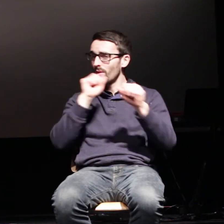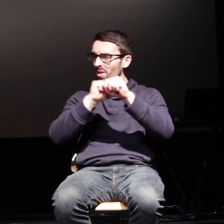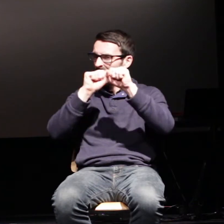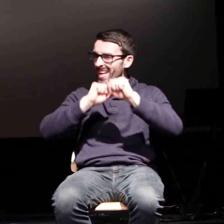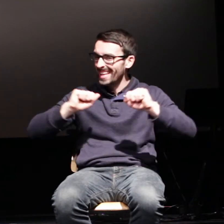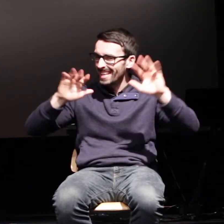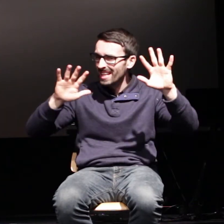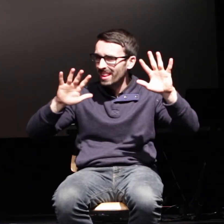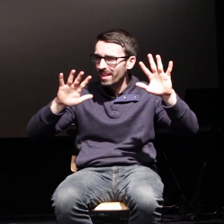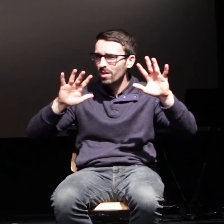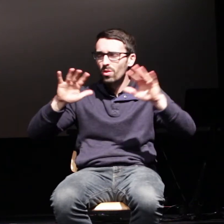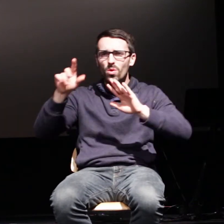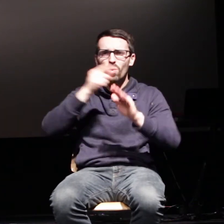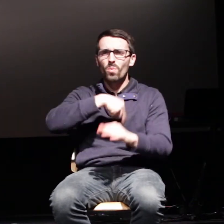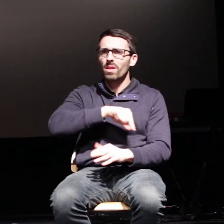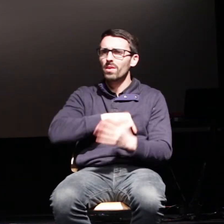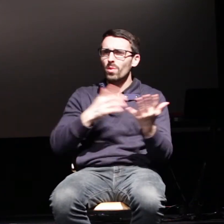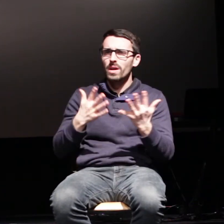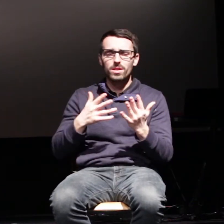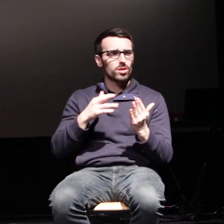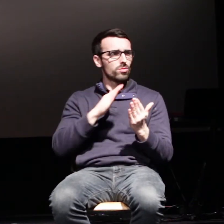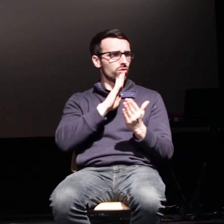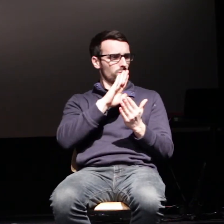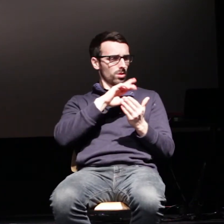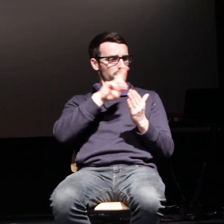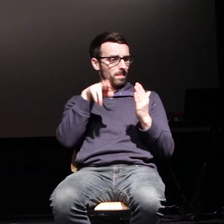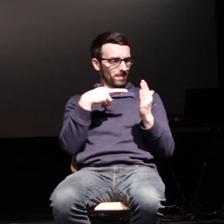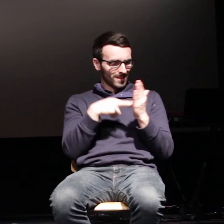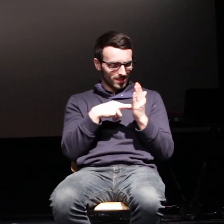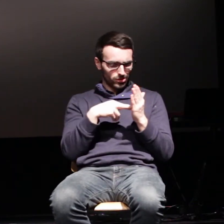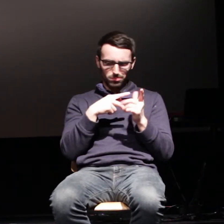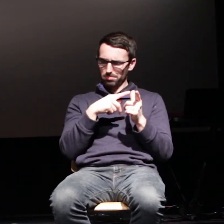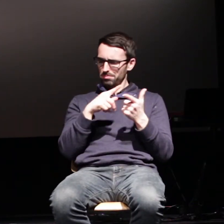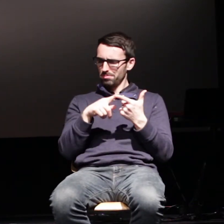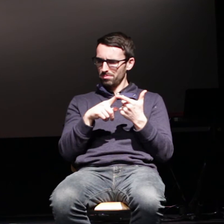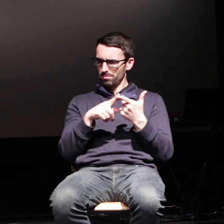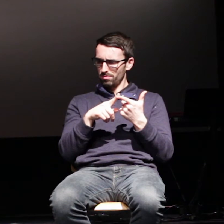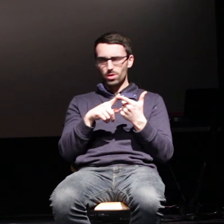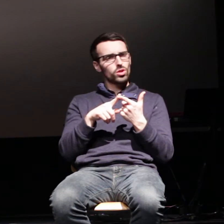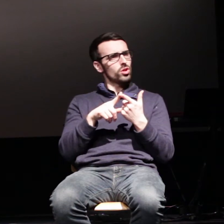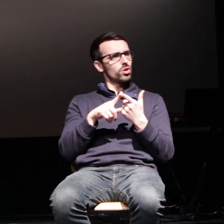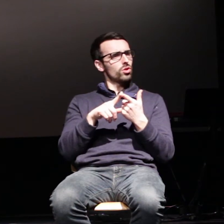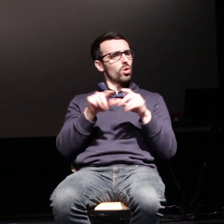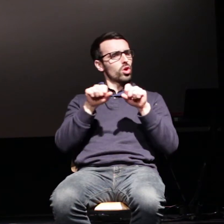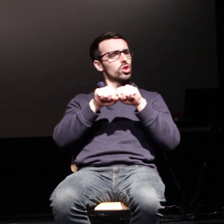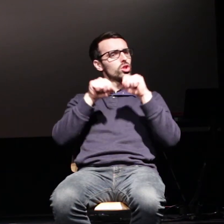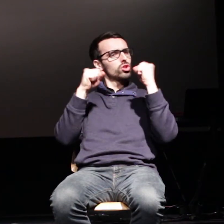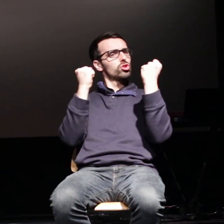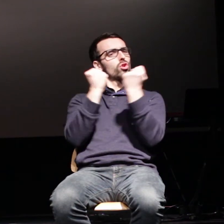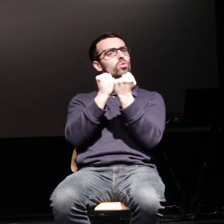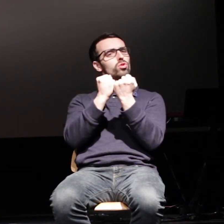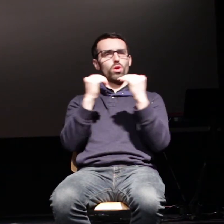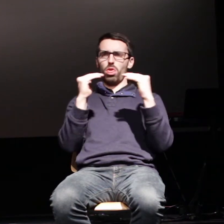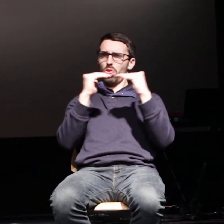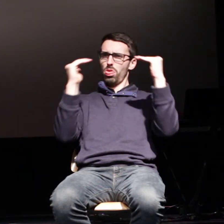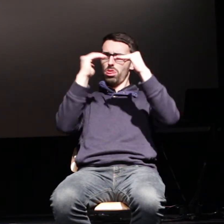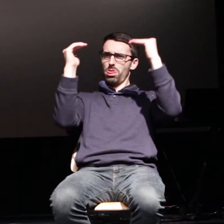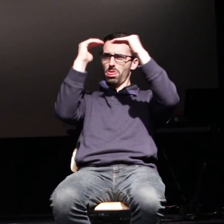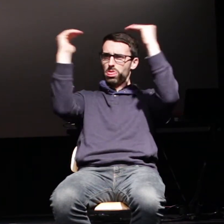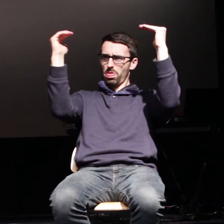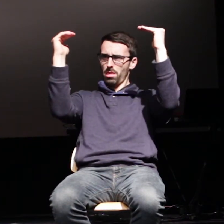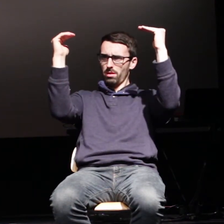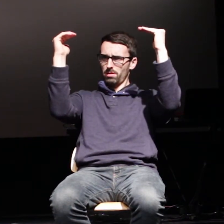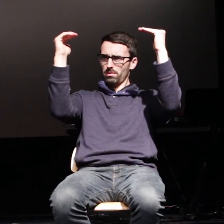Is it your position? Is it your social standing? Is it